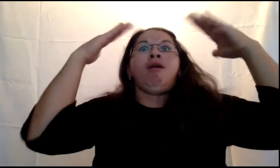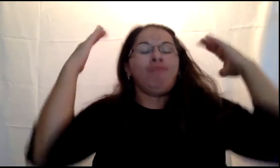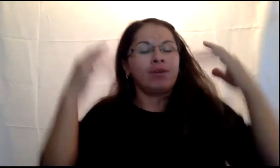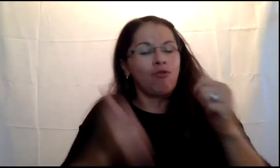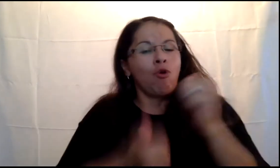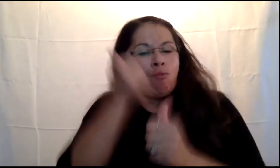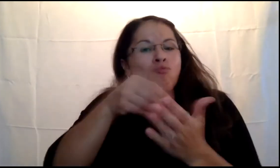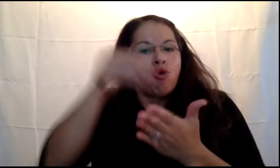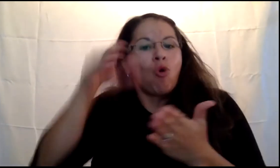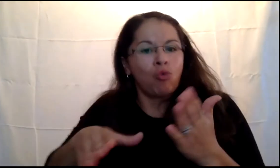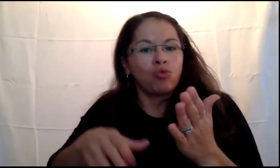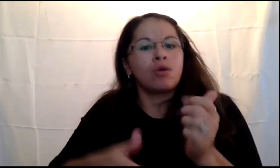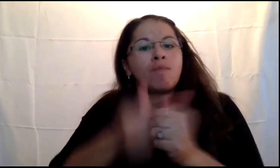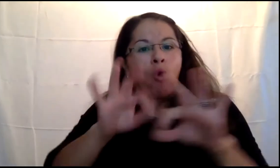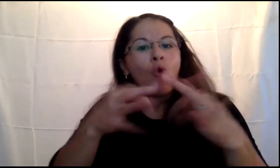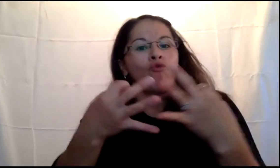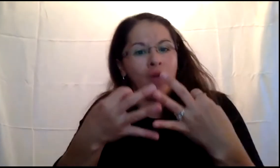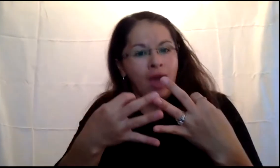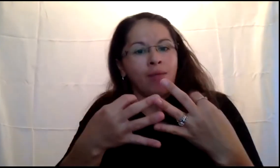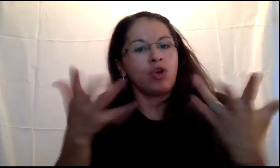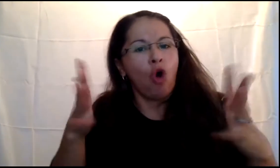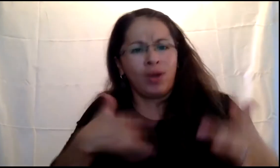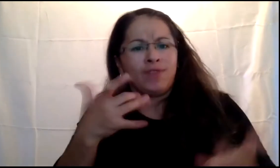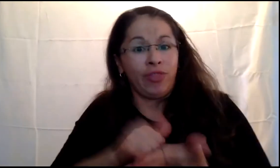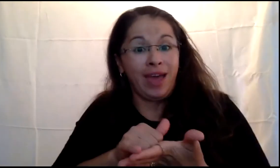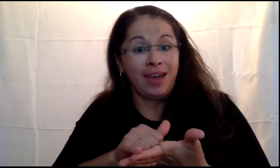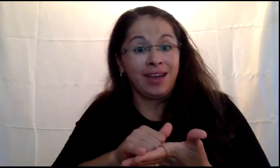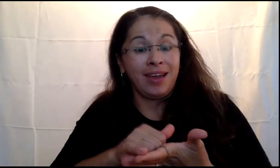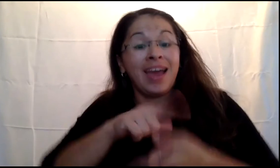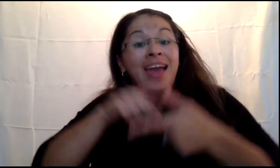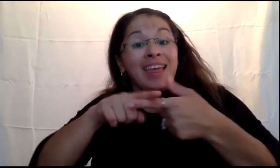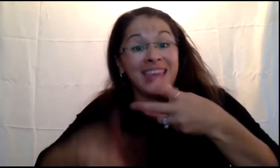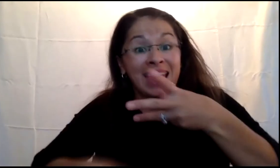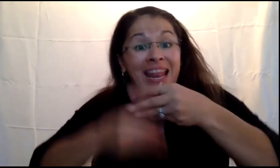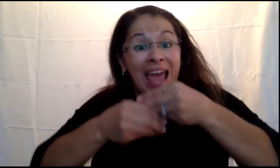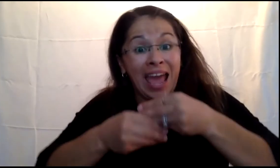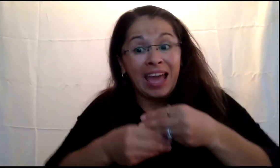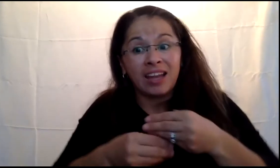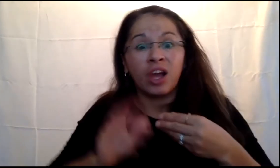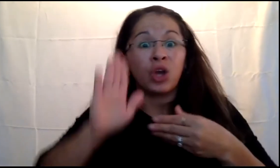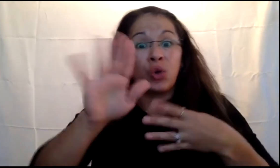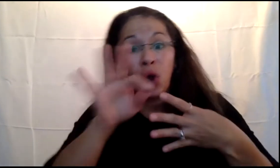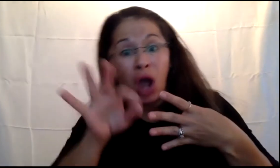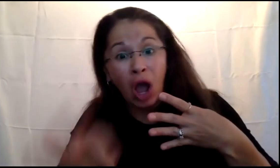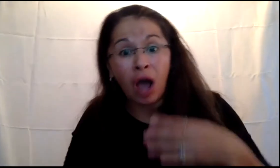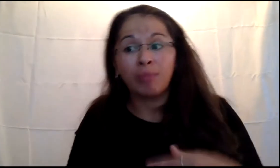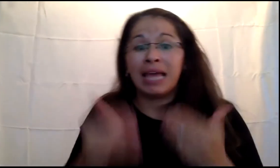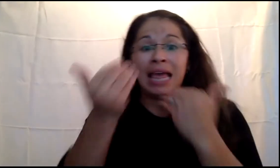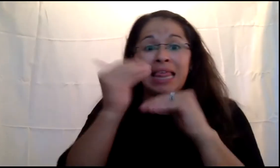And when you throw in that layer of considering what are your options, how do I pay for this with limited resources, I think sometimes students can